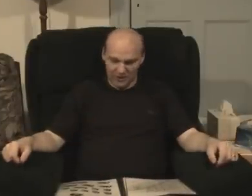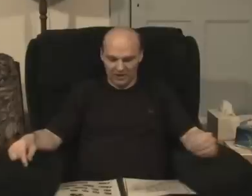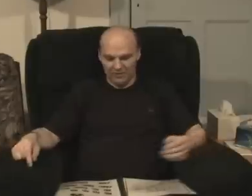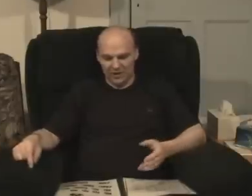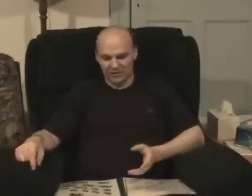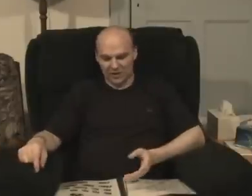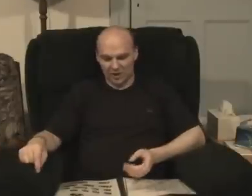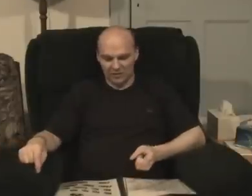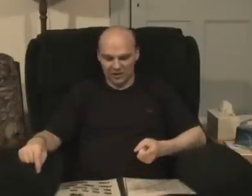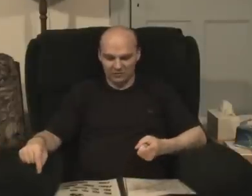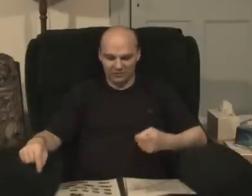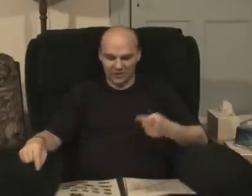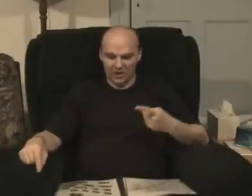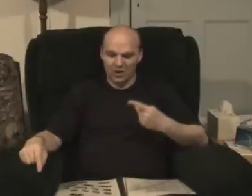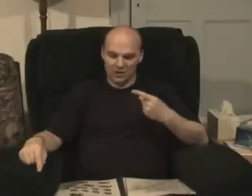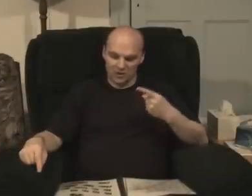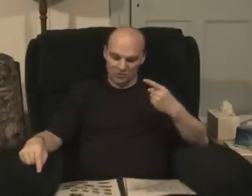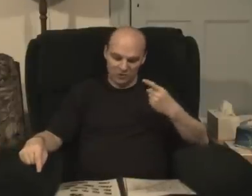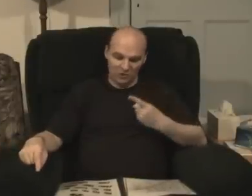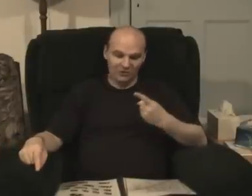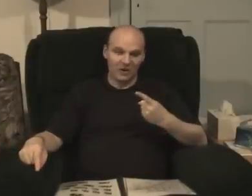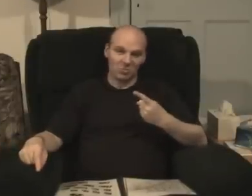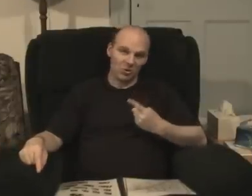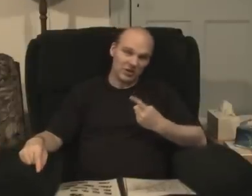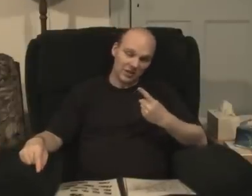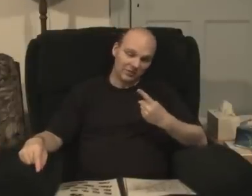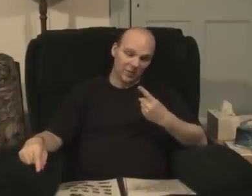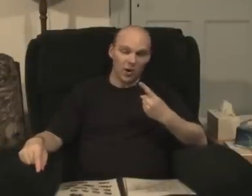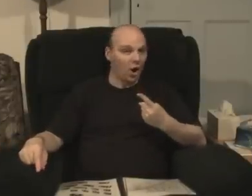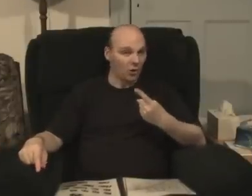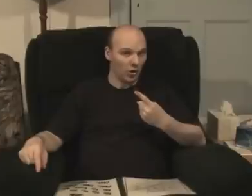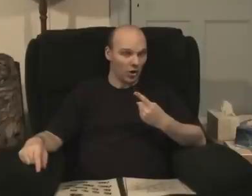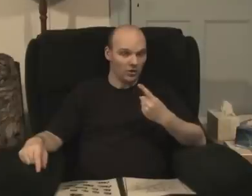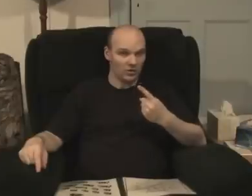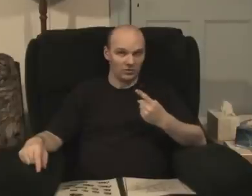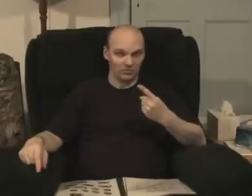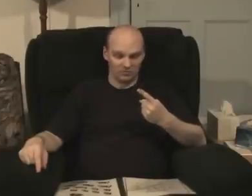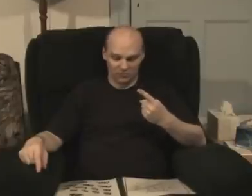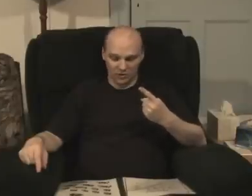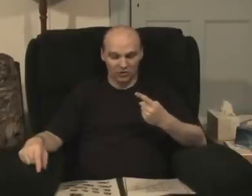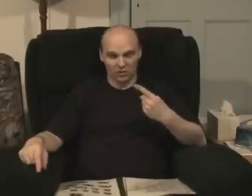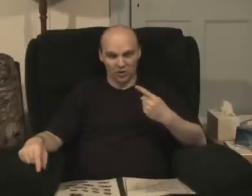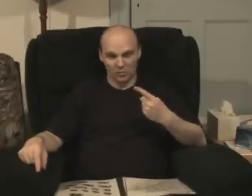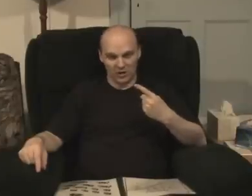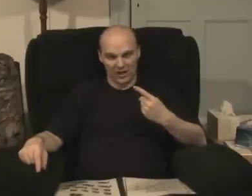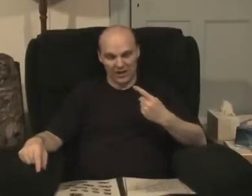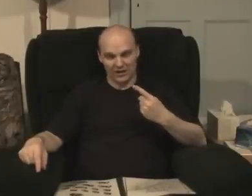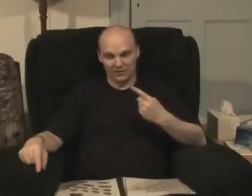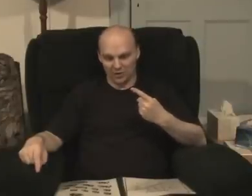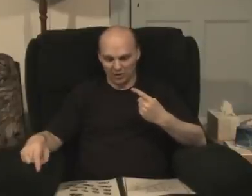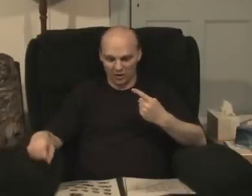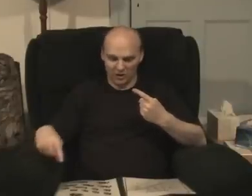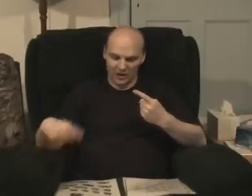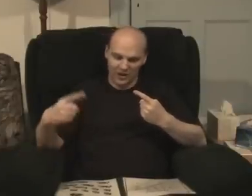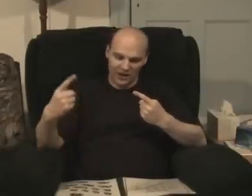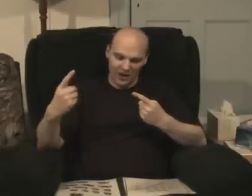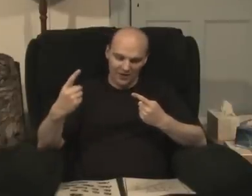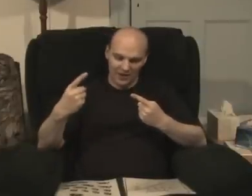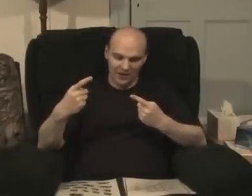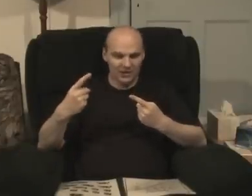Okay, as for the time itself, just with one finger pointing for o'clock, your non-dominant hand for o'clock, and then